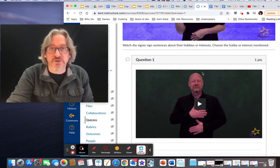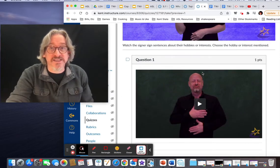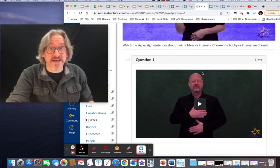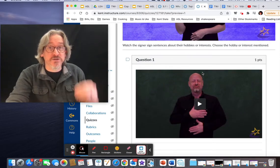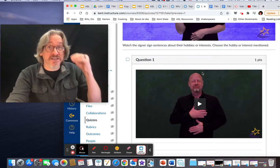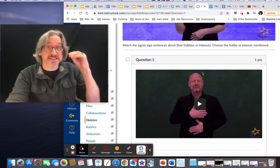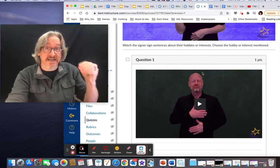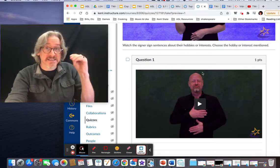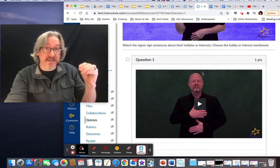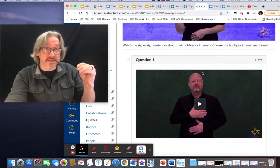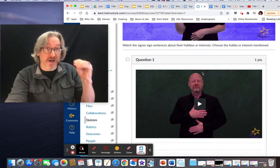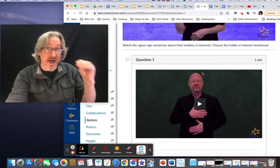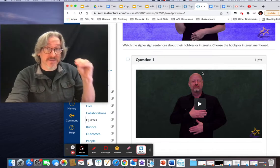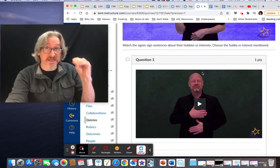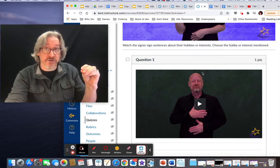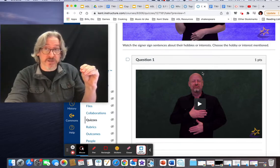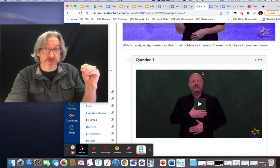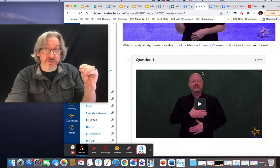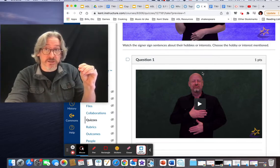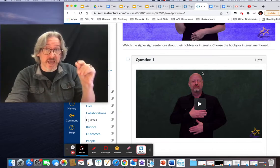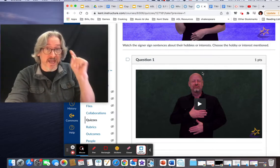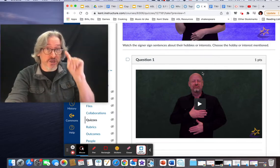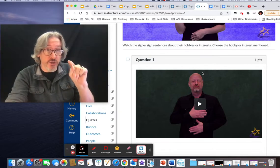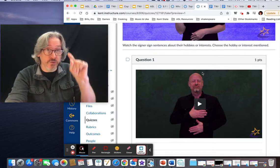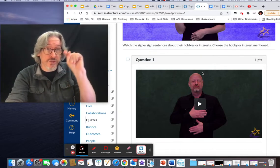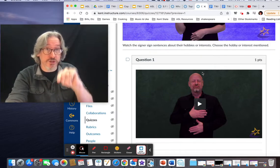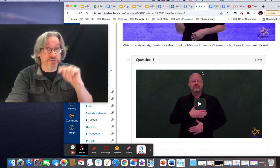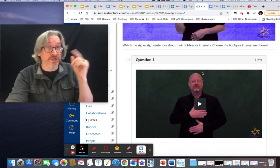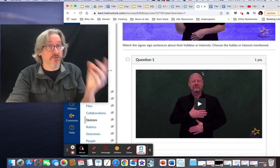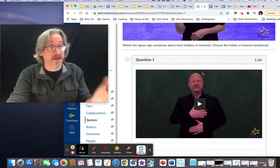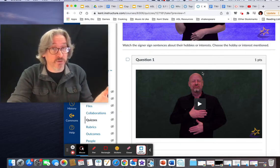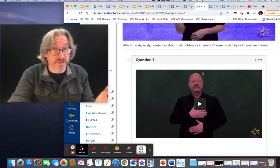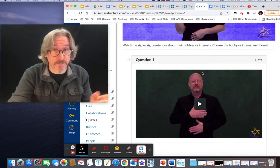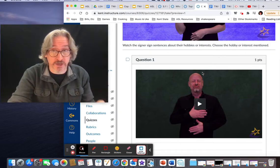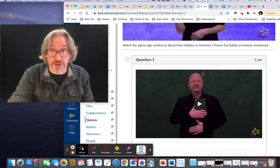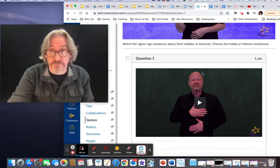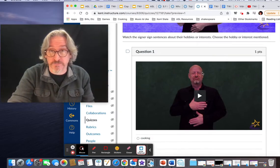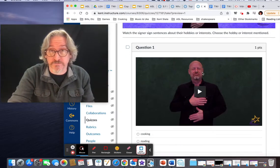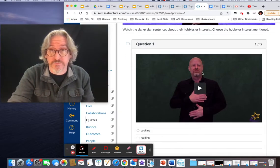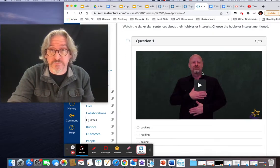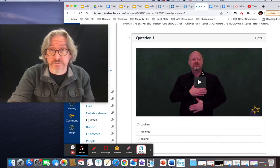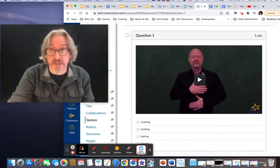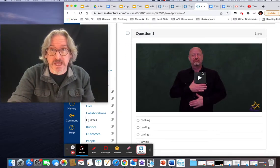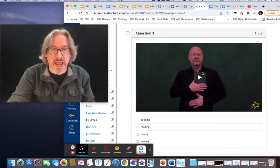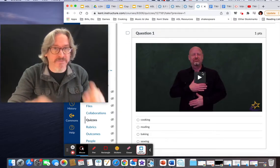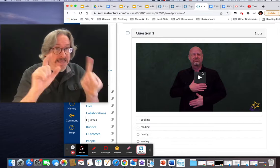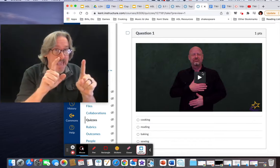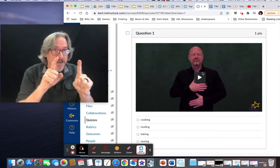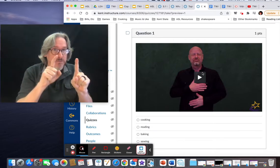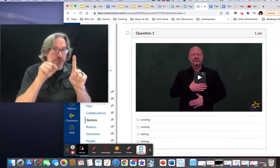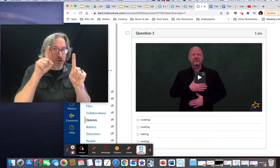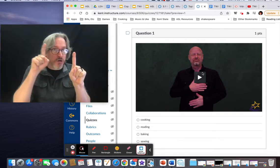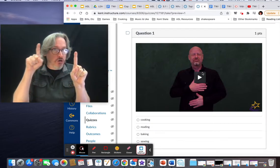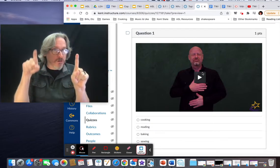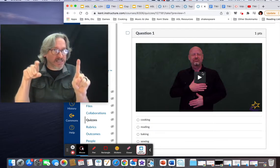So the signer is going to sign a sentence about hobbies and interests, and you choose the correct one they mention. And they seem